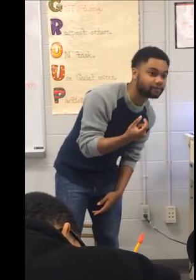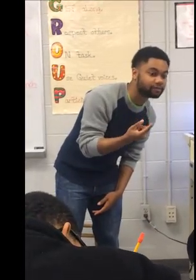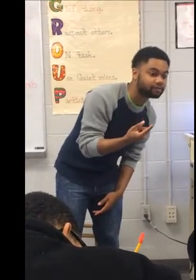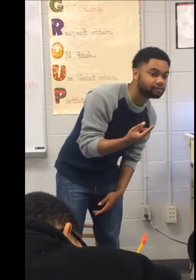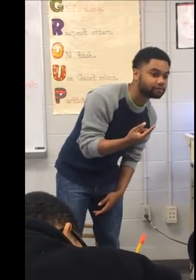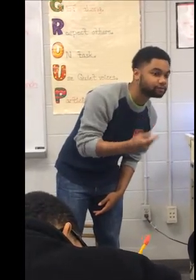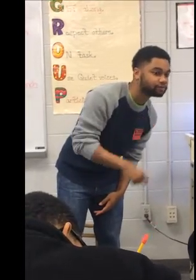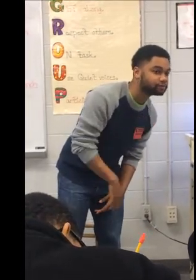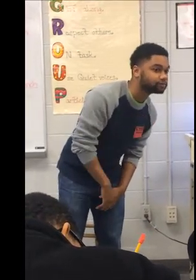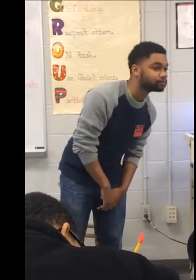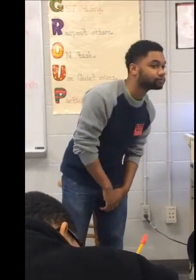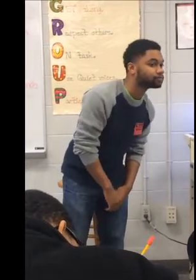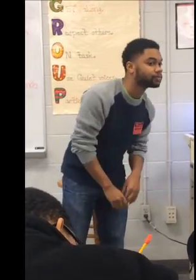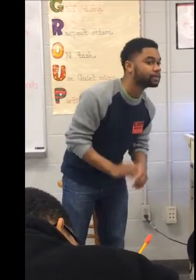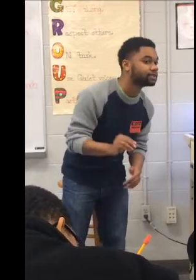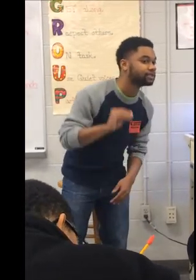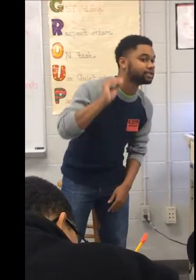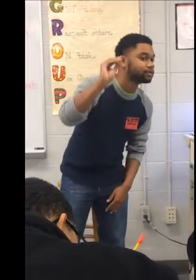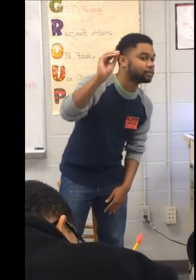guys? 0. Now I do what?